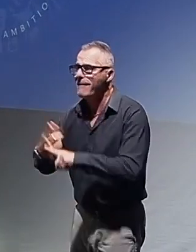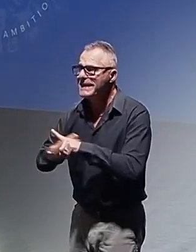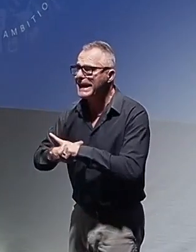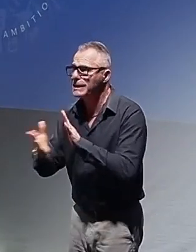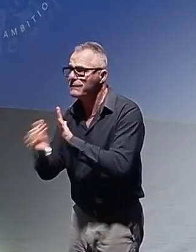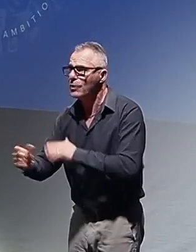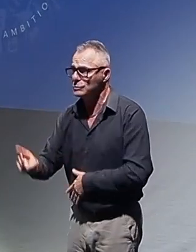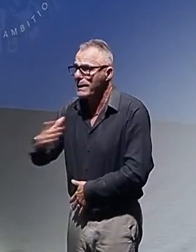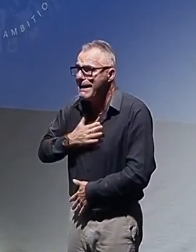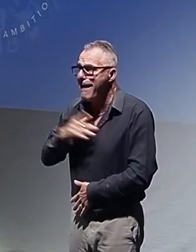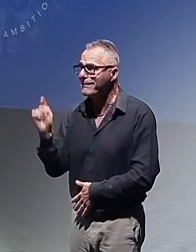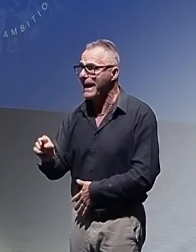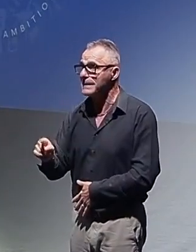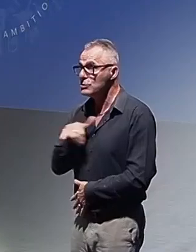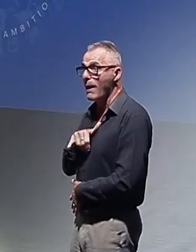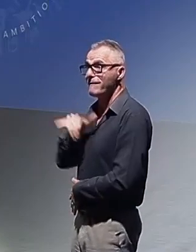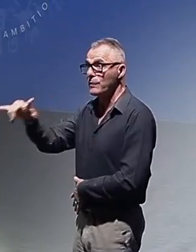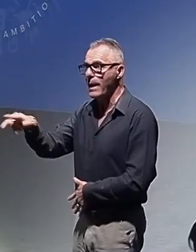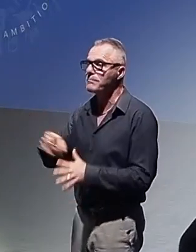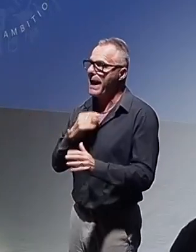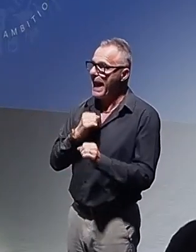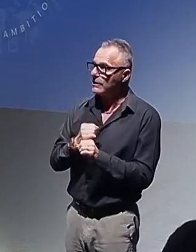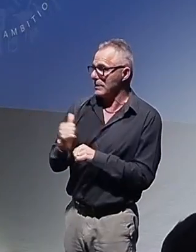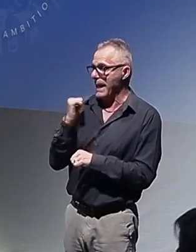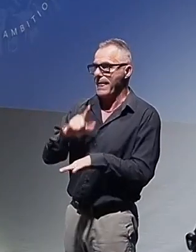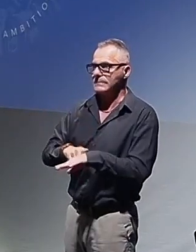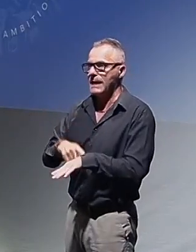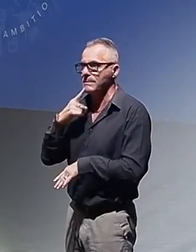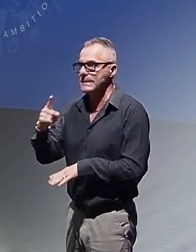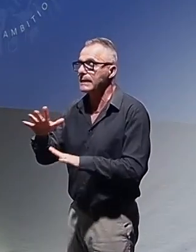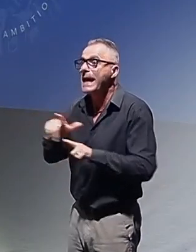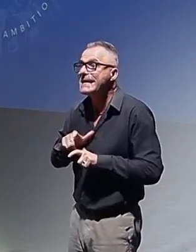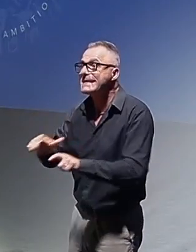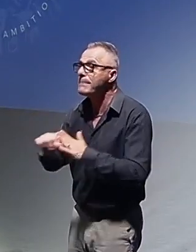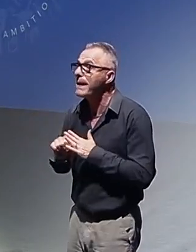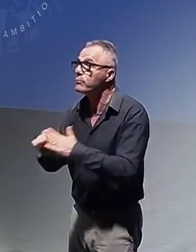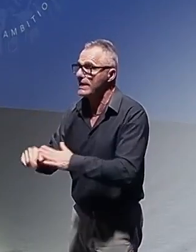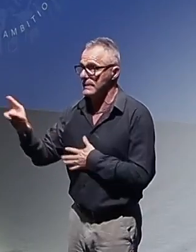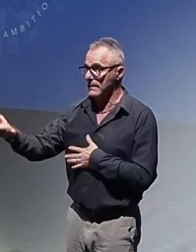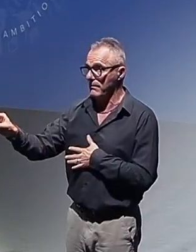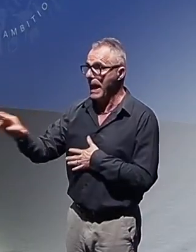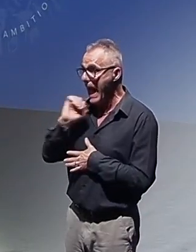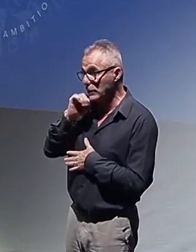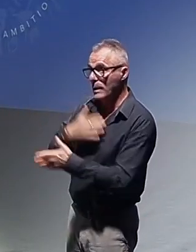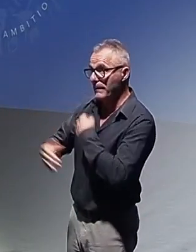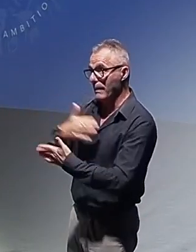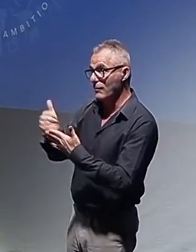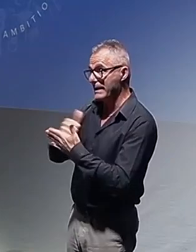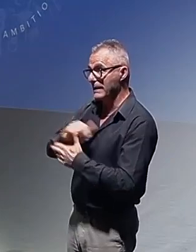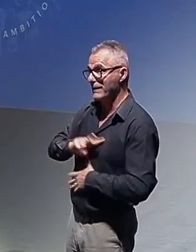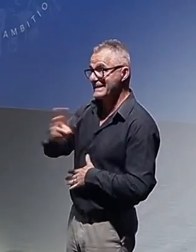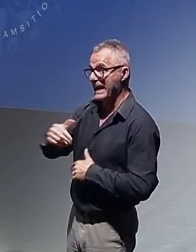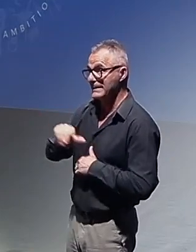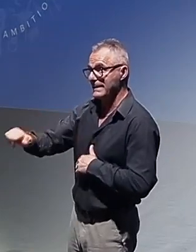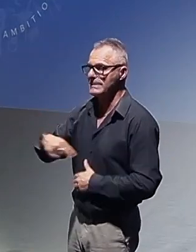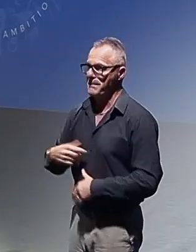oh, great. So then flew out there. And my agent at the time was like, keep impressing them, buddy. And they will make you a regular in the second season. And I was like, all right,